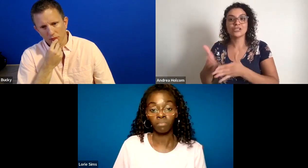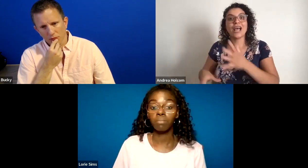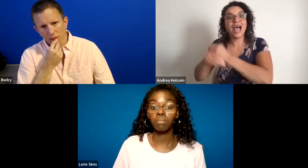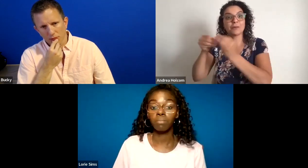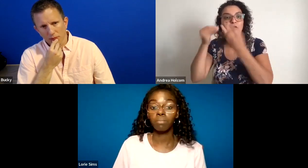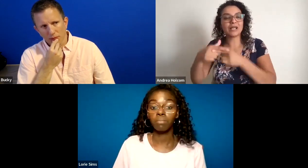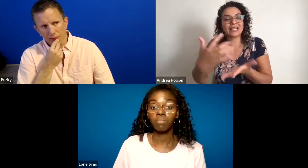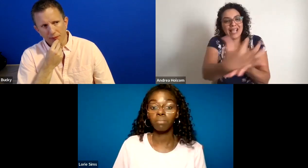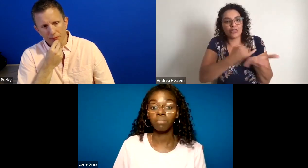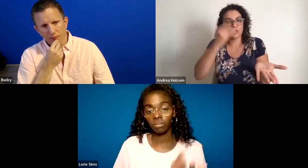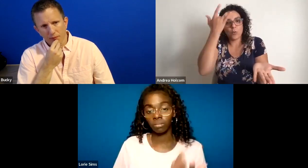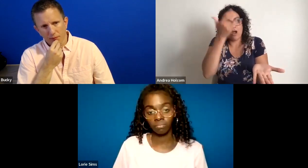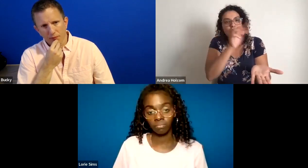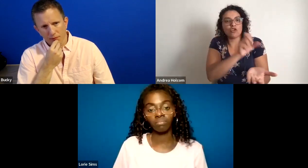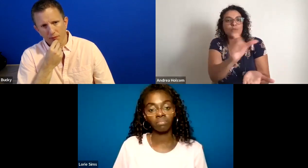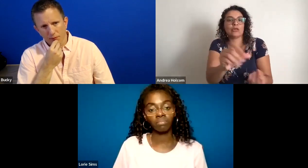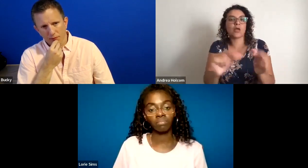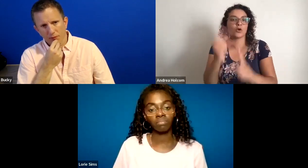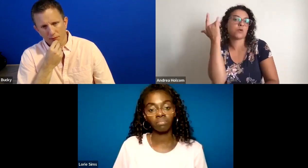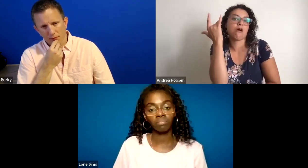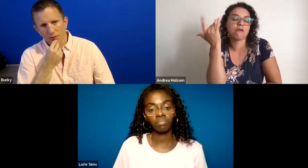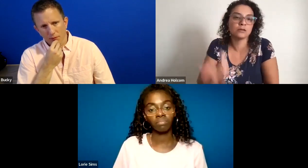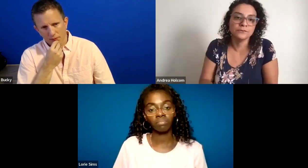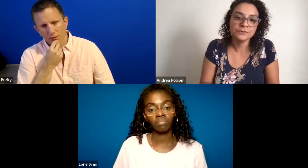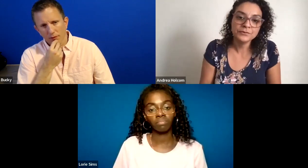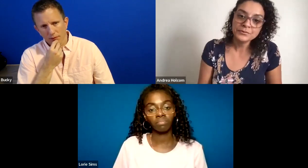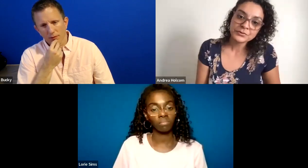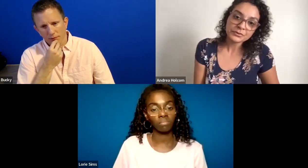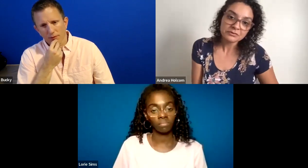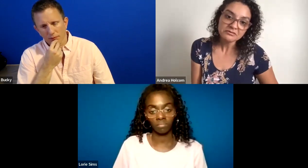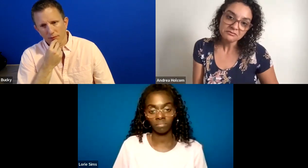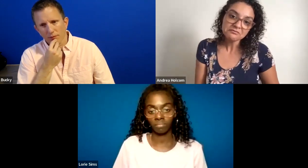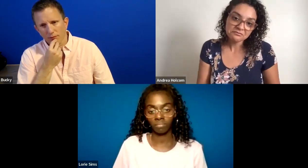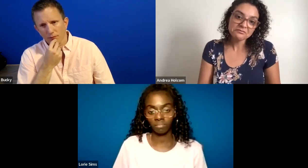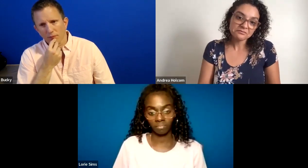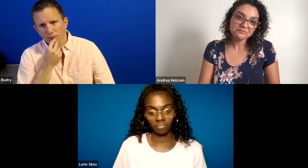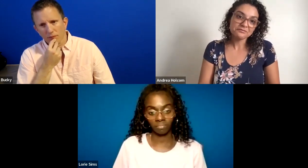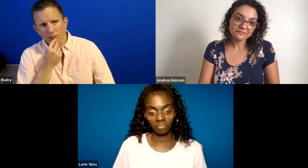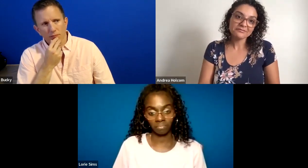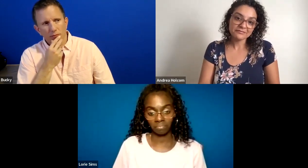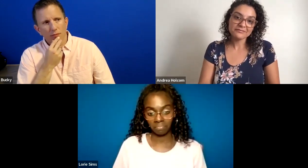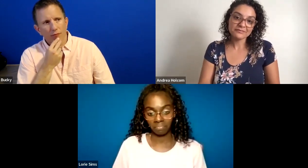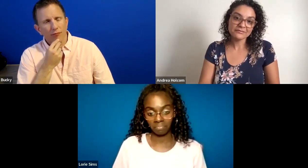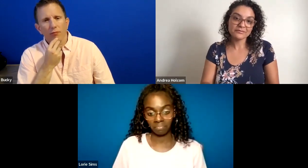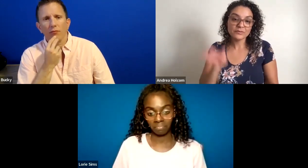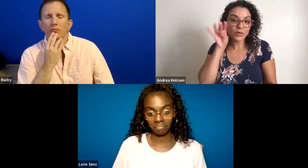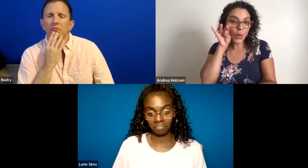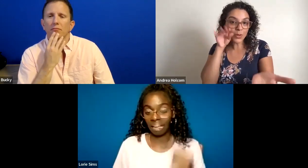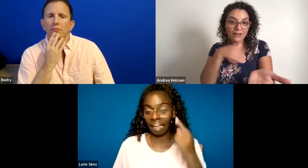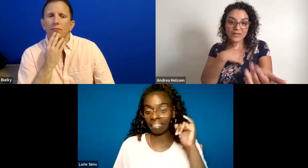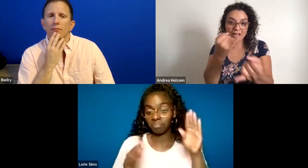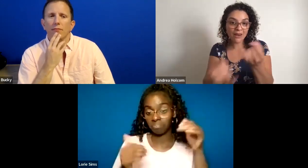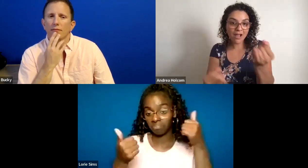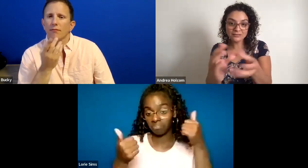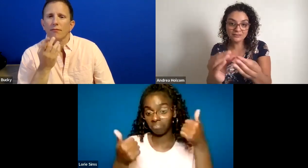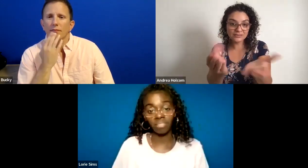before disseminating that to the interpreters, gathering the information and saying, why are you leading with those words, so that that can be edited before